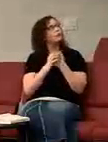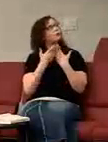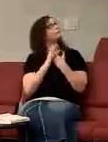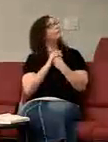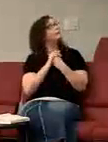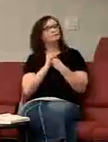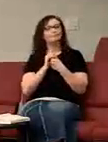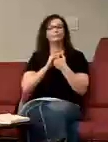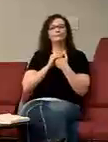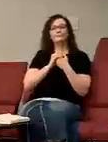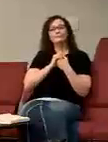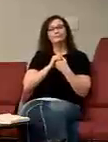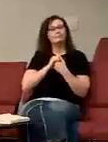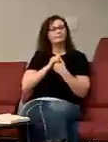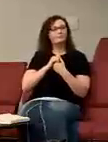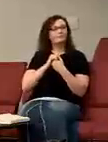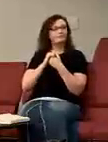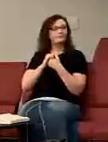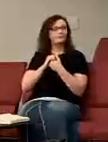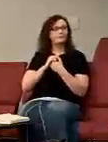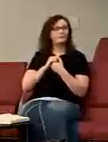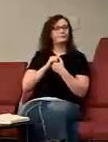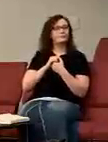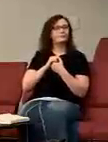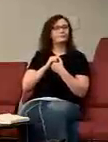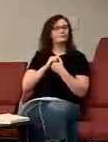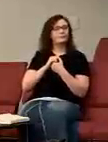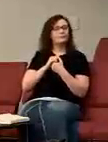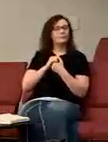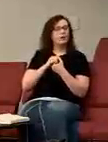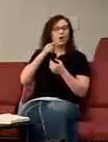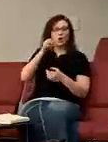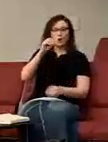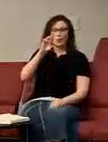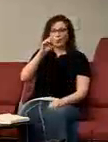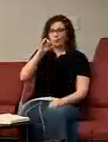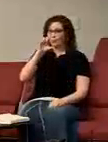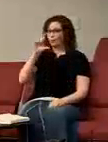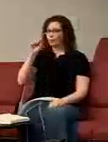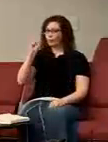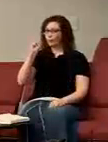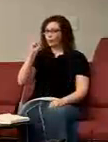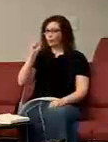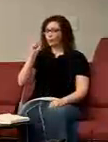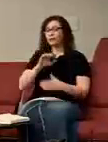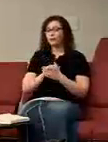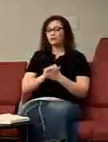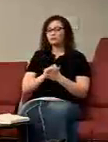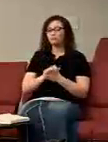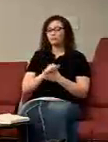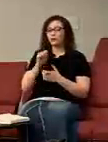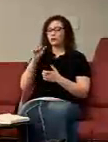So, but you know, gorillas aren't strong. Gorillas are strong because God made them that way,